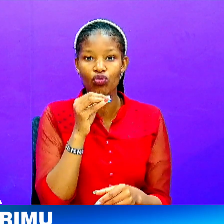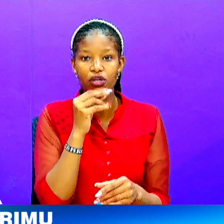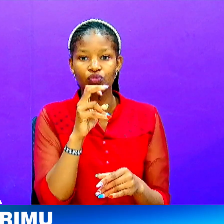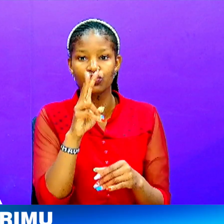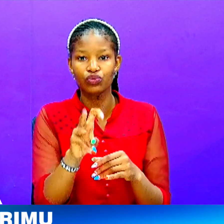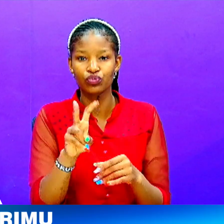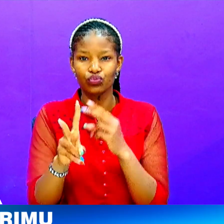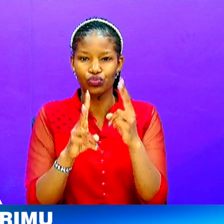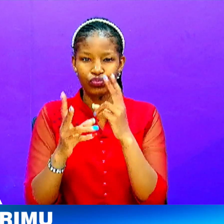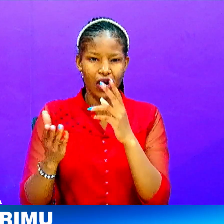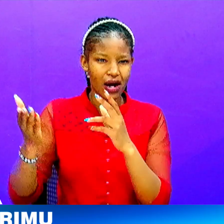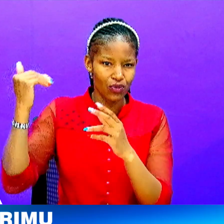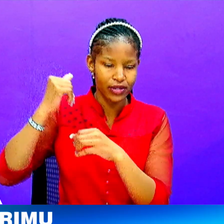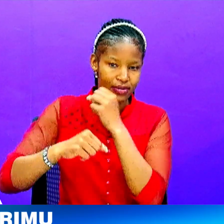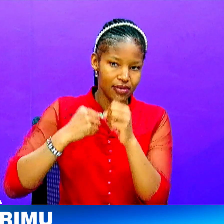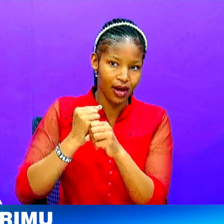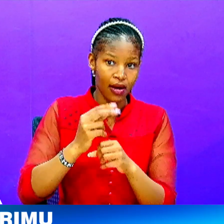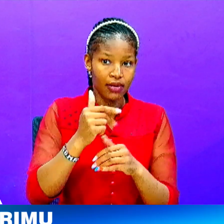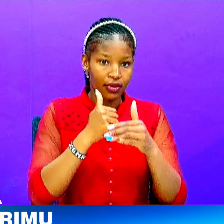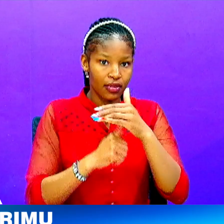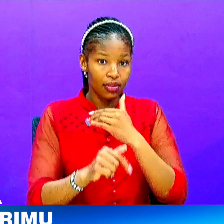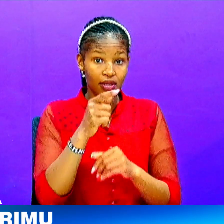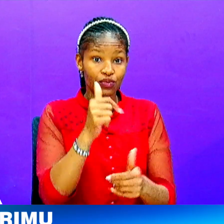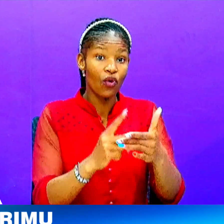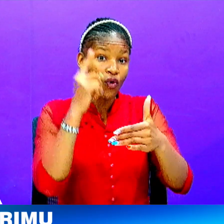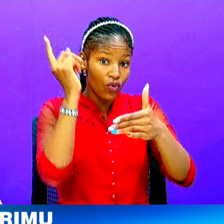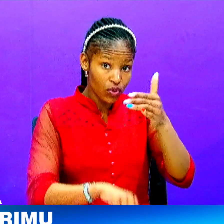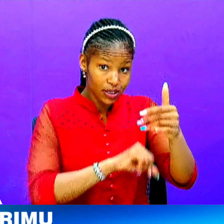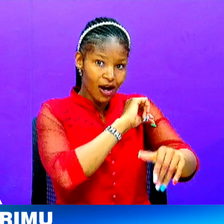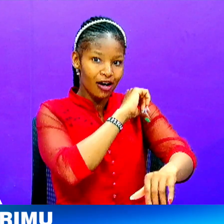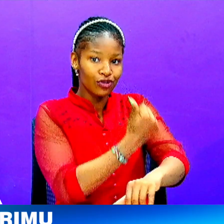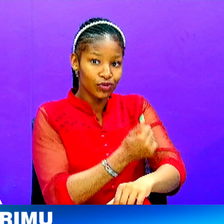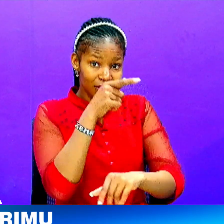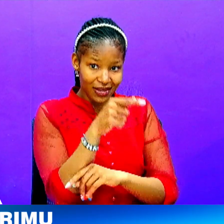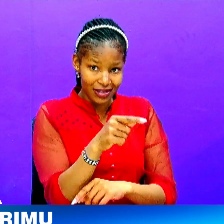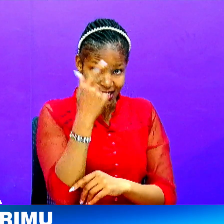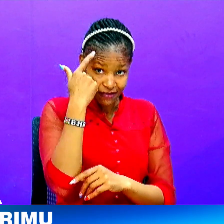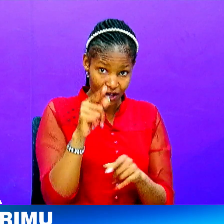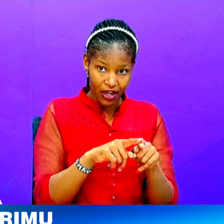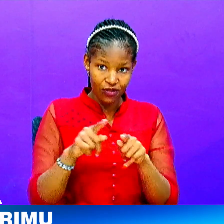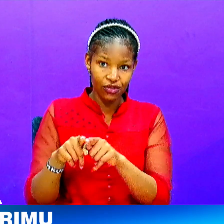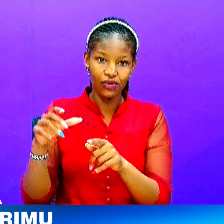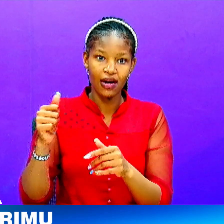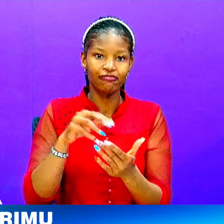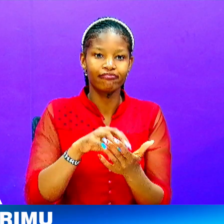2022 under what authorities initially described as a case of mistaken